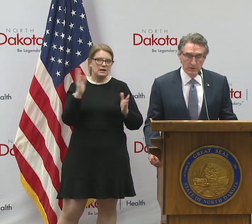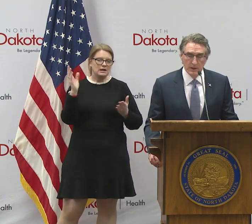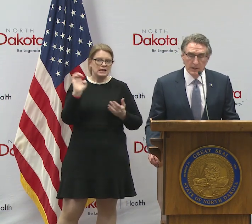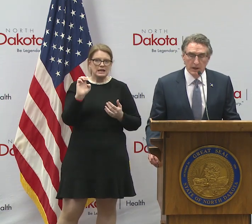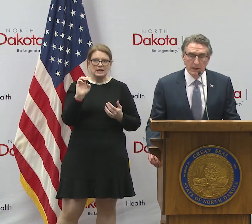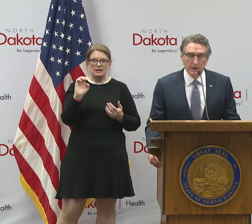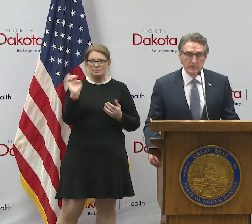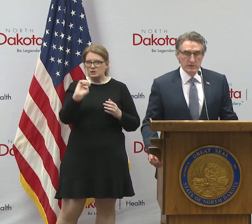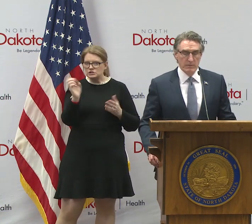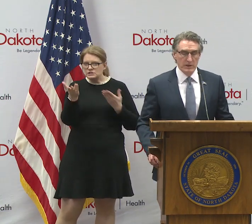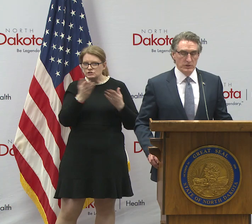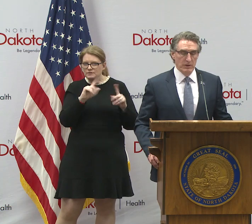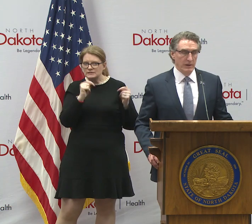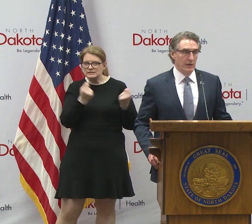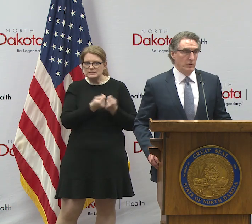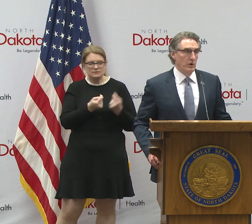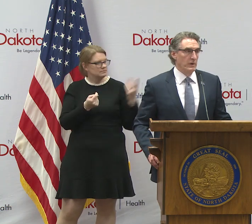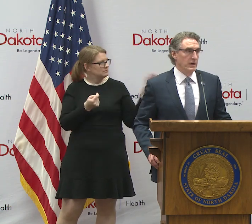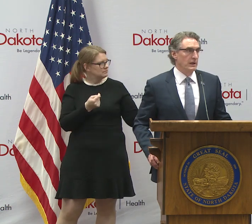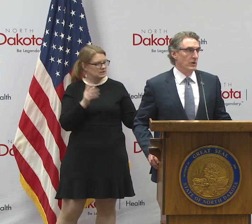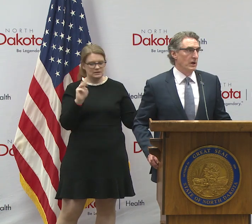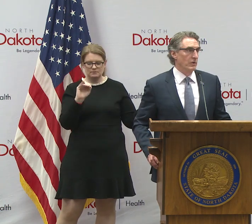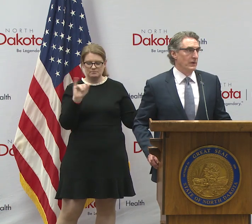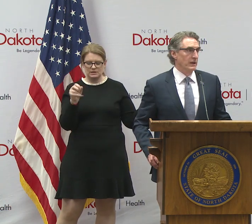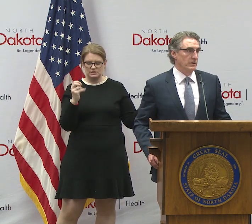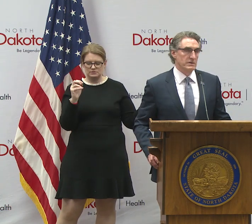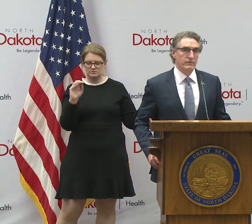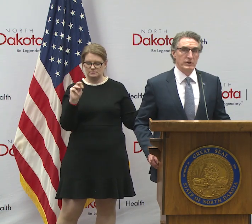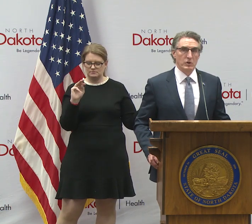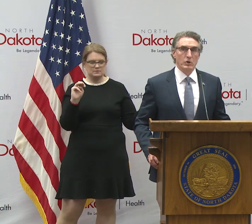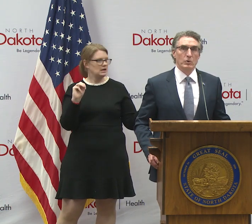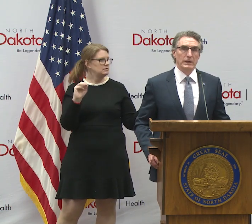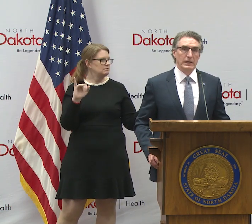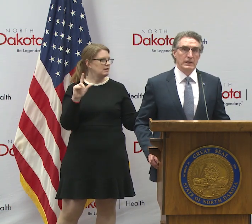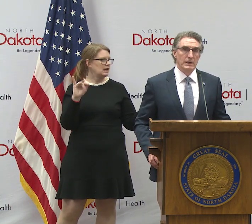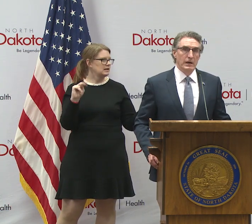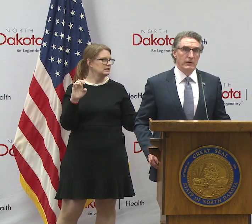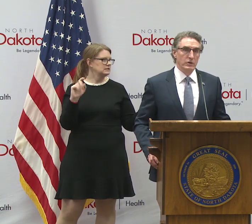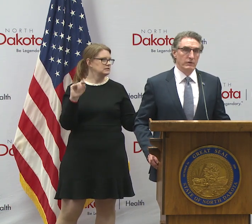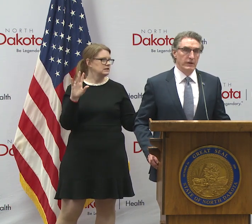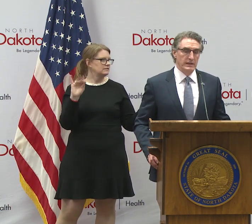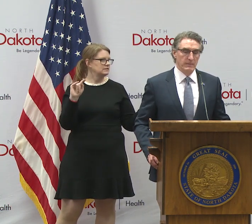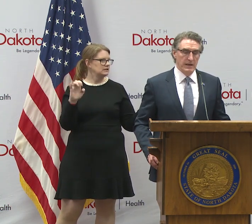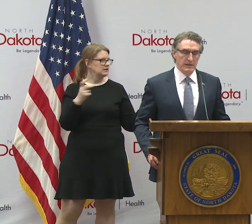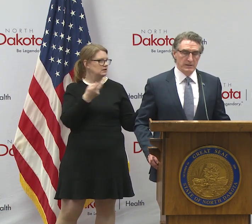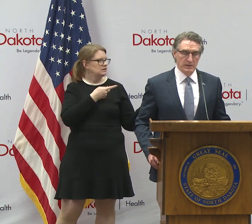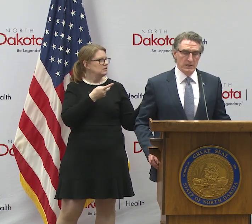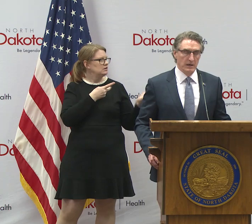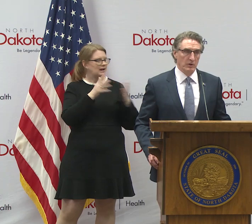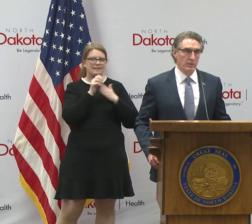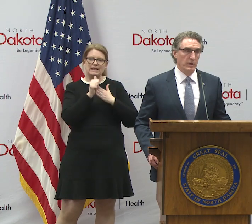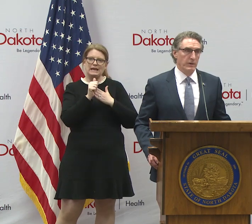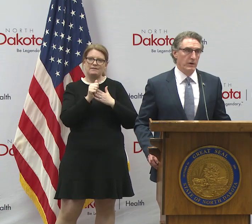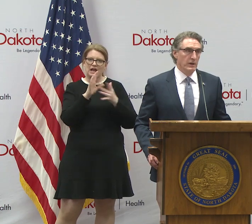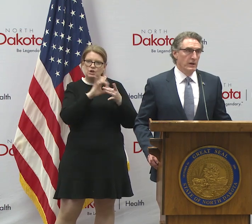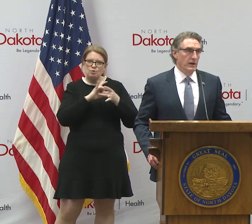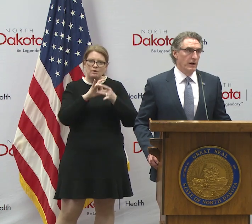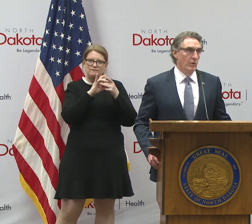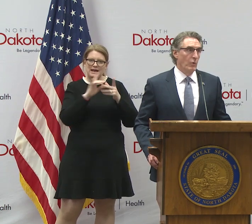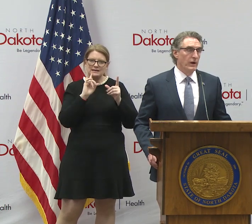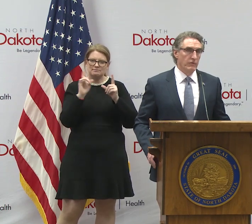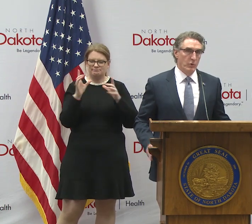team. So here's Major General Alan Dohrmann. He, along with Mylyn Tufte, are co-leading the Unified Command. He's going to talk a little bit